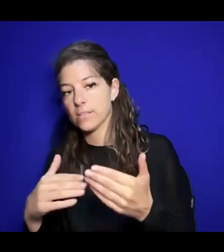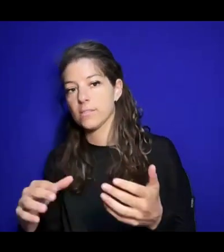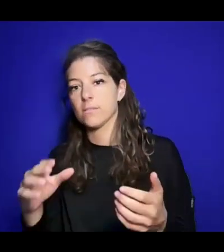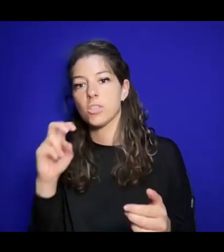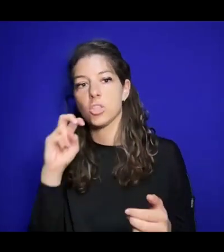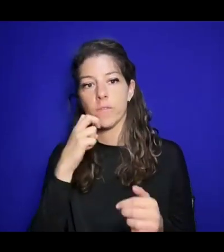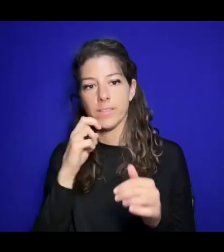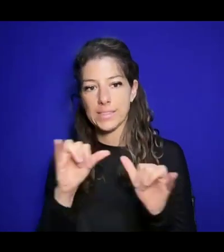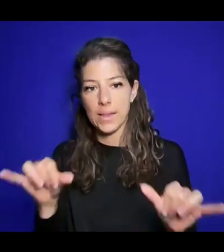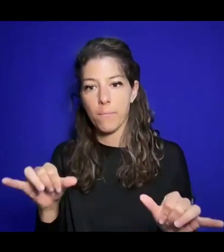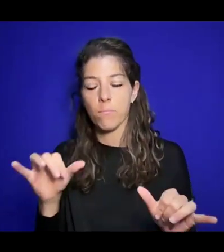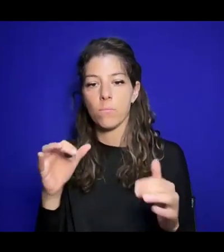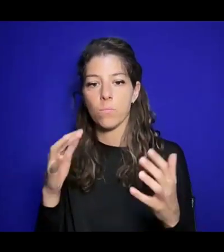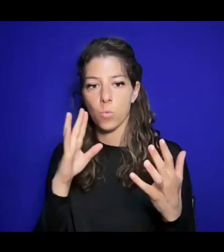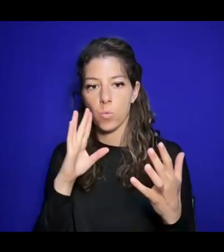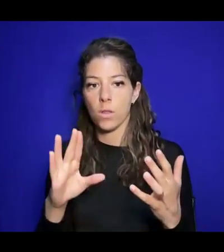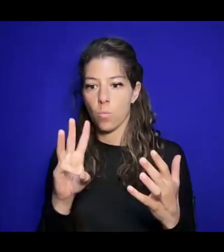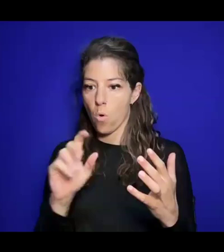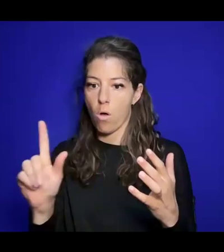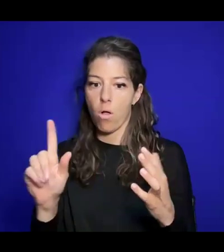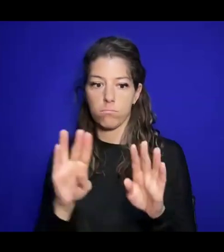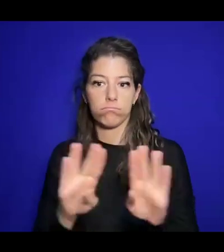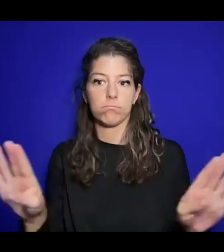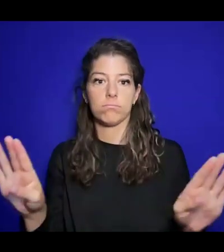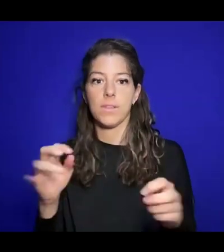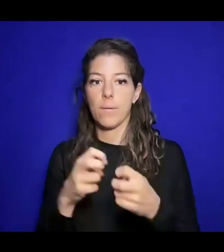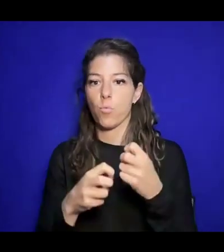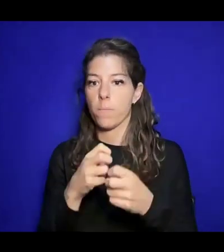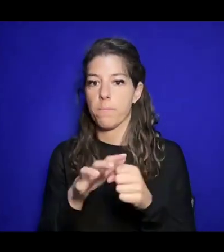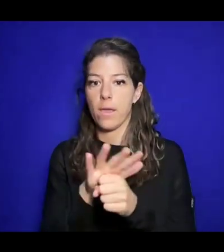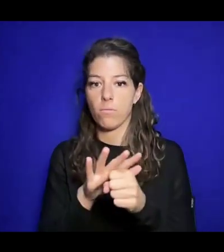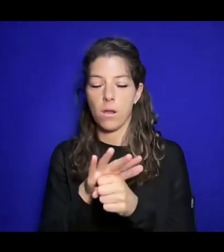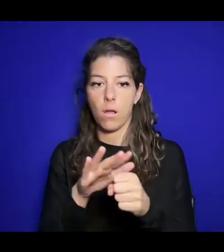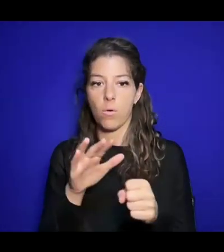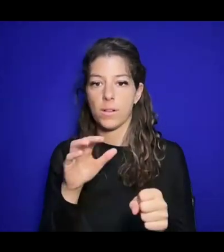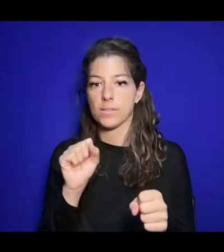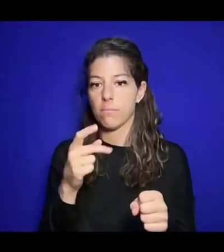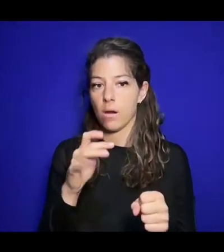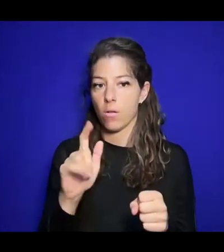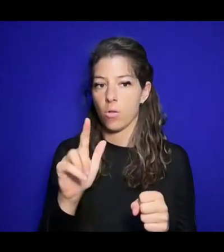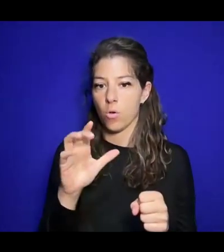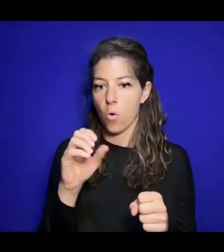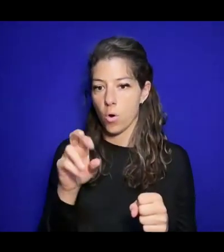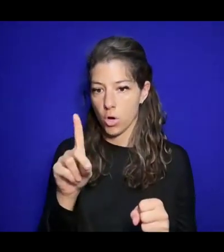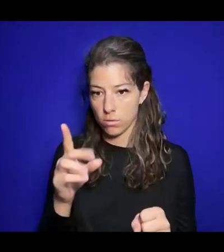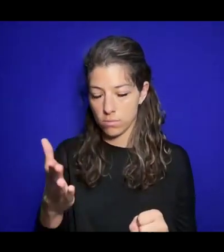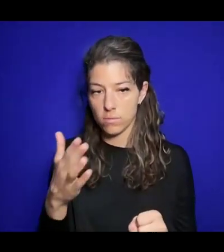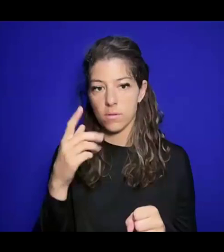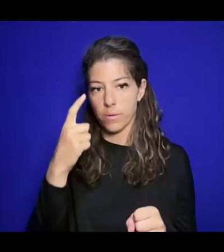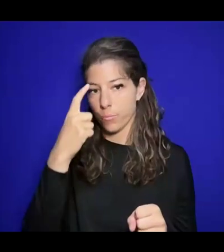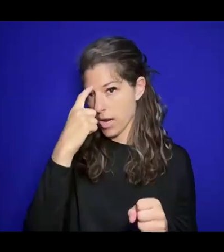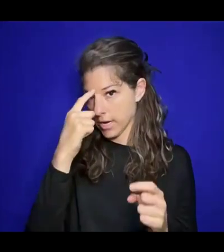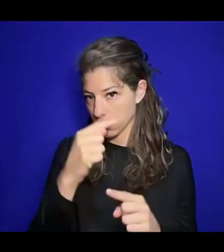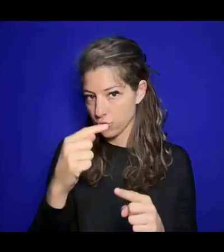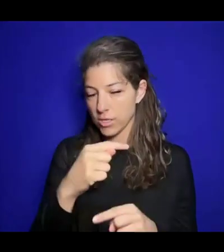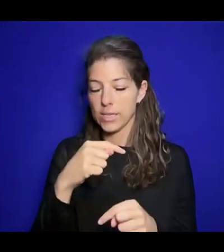nervous system that will want to wall off that problem area where the spinal cord injury is, where the brain injury